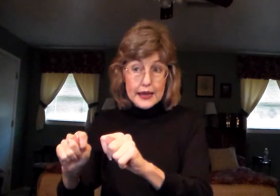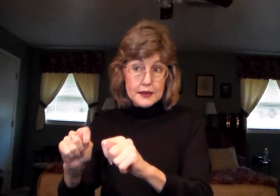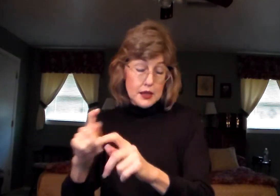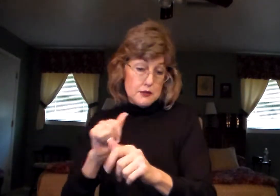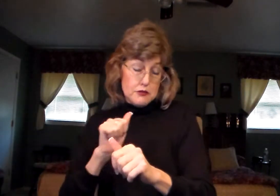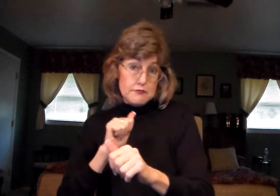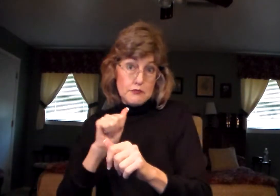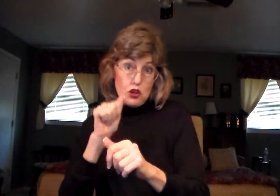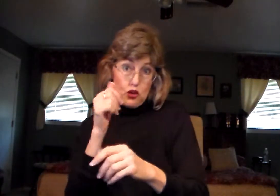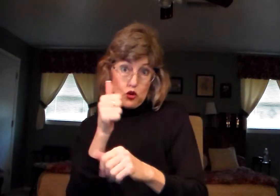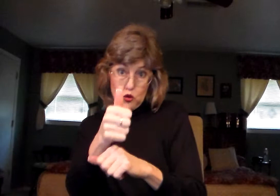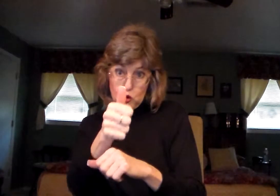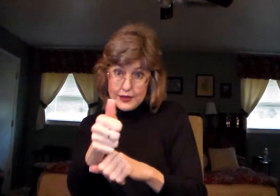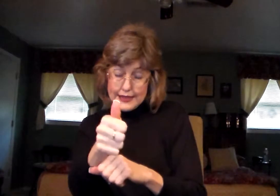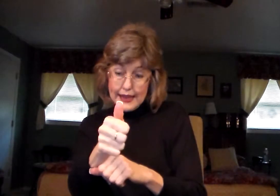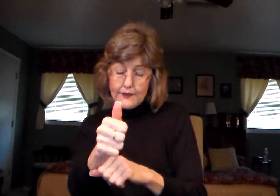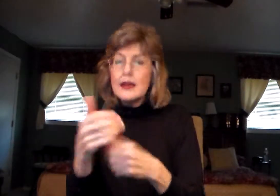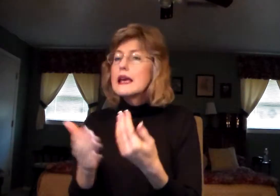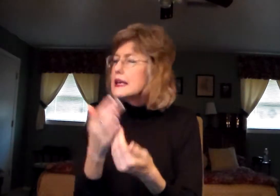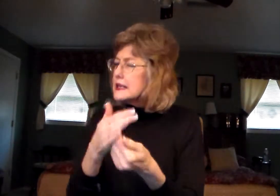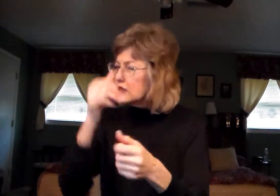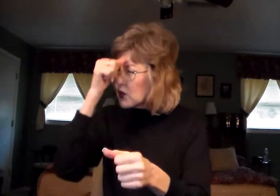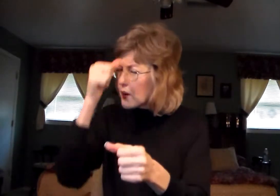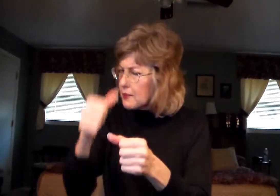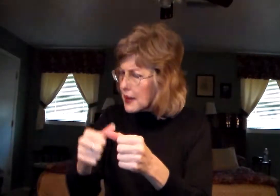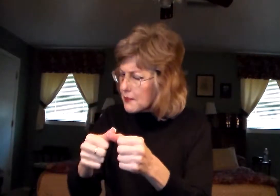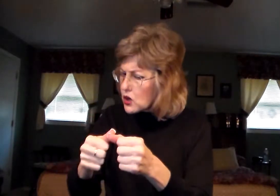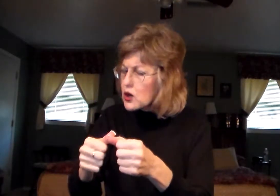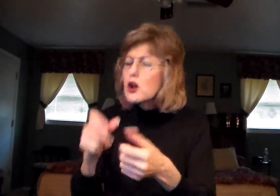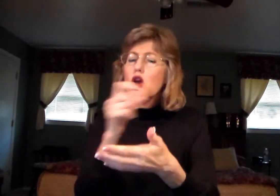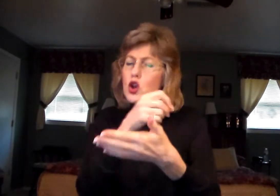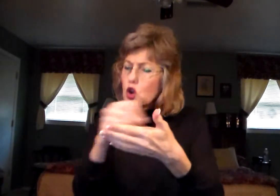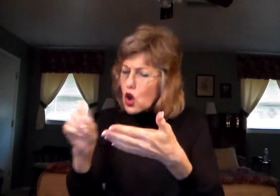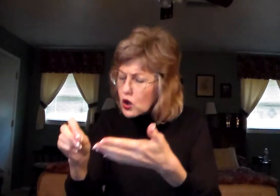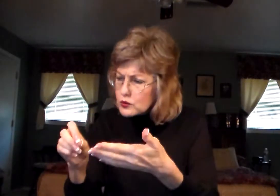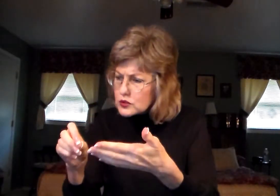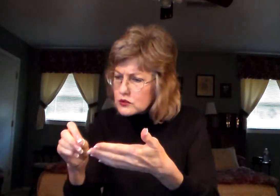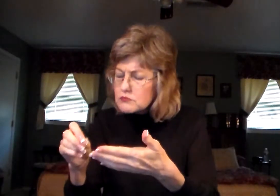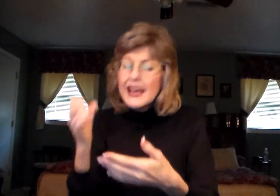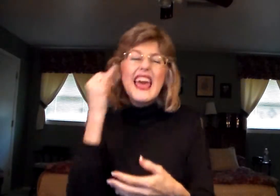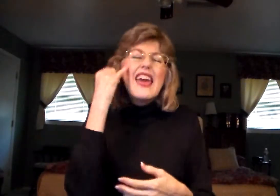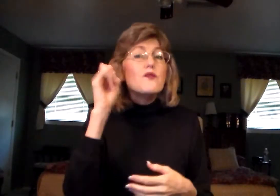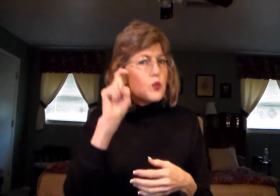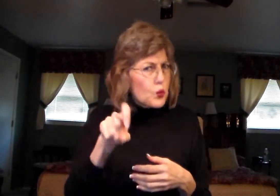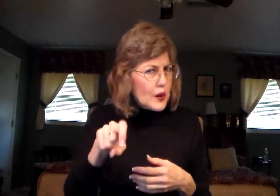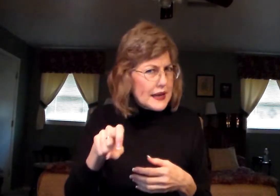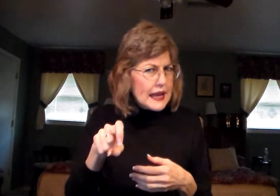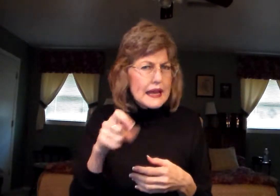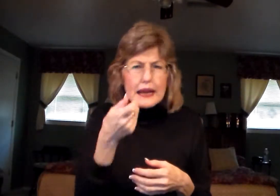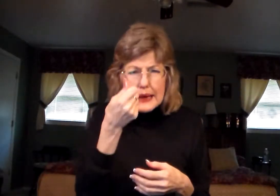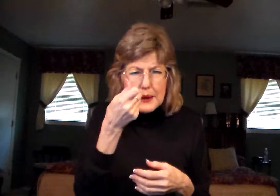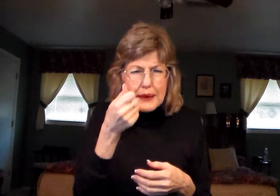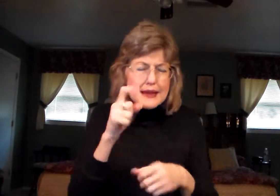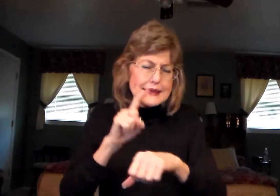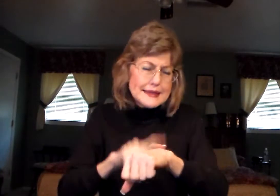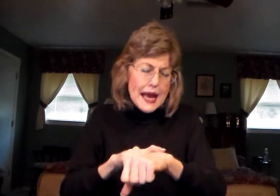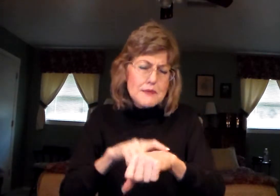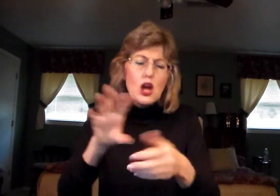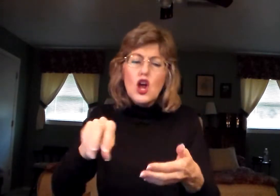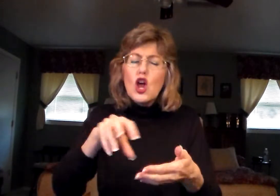good, easy to remember notes written about that. And if we need to spend a little bit of time learning about what note taking